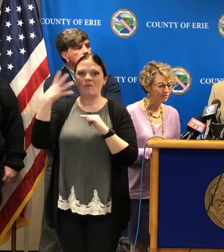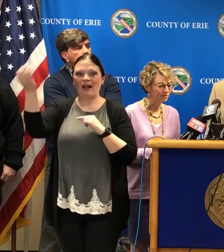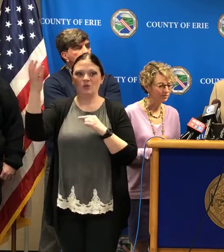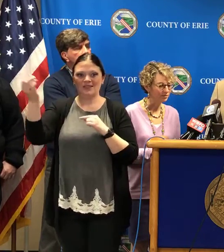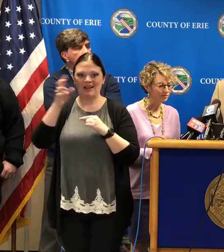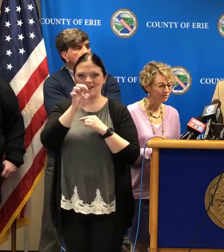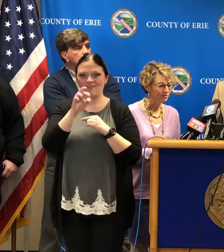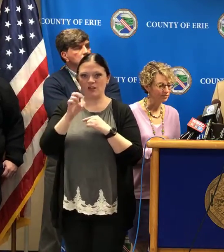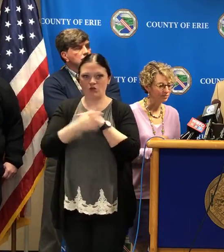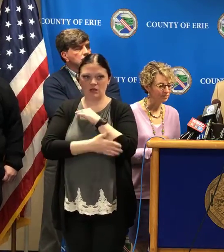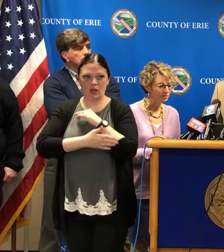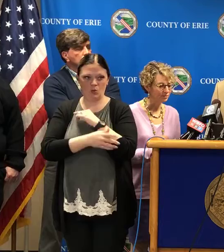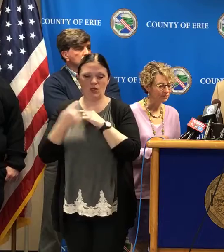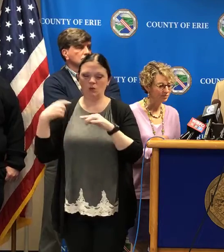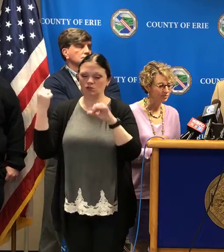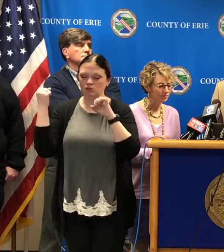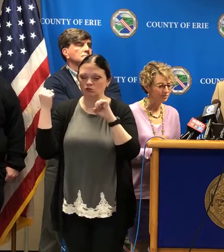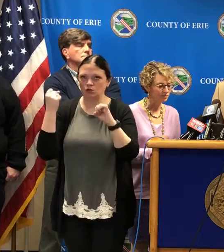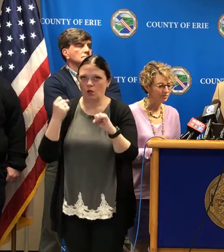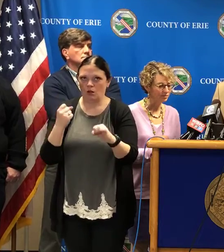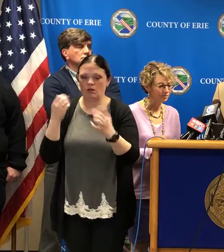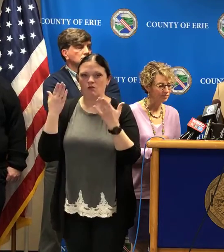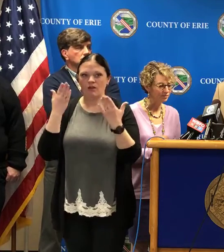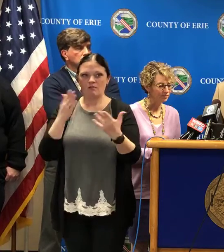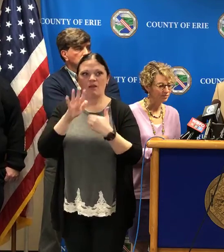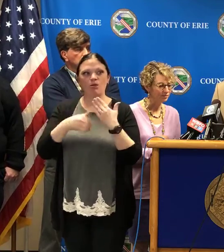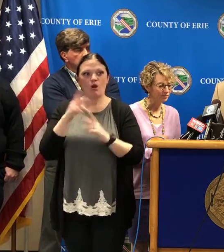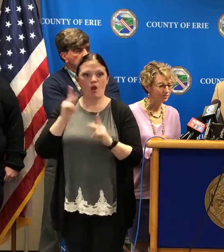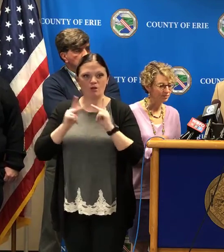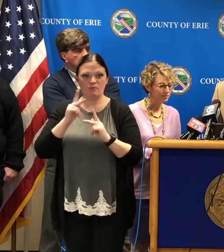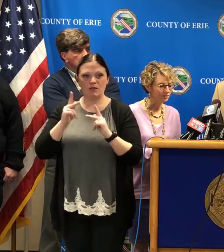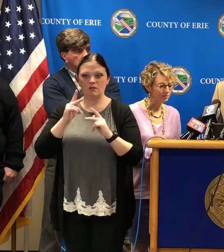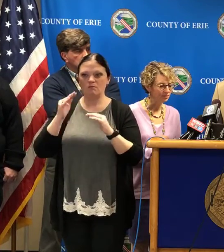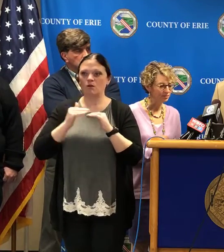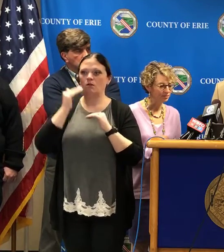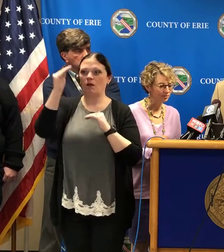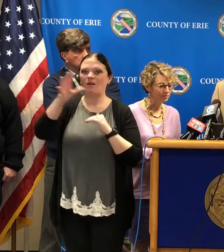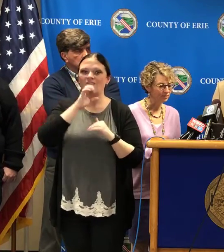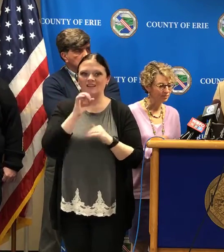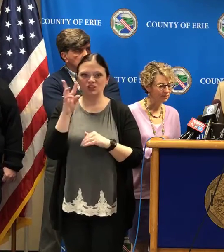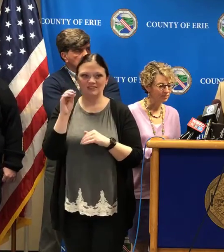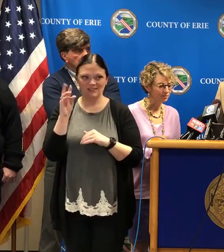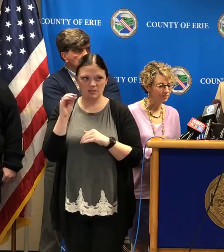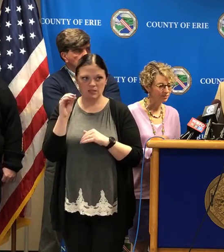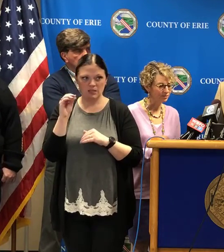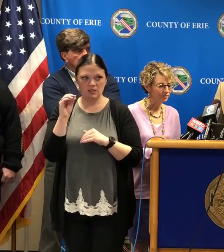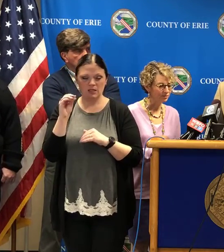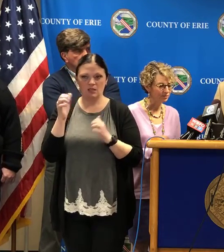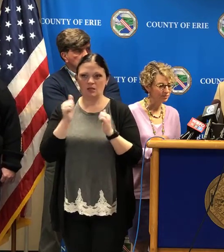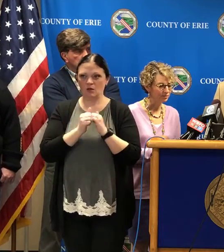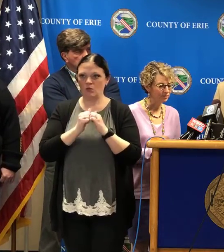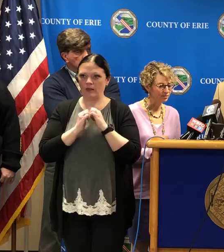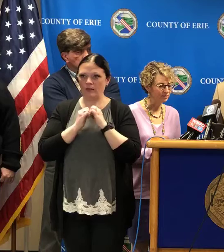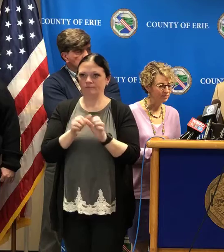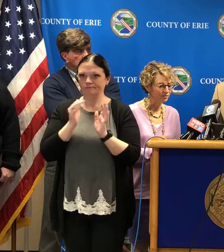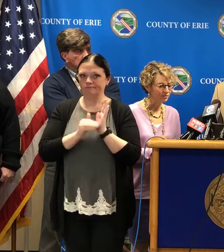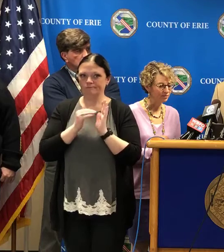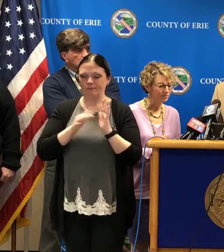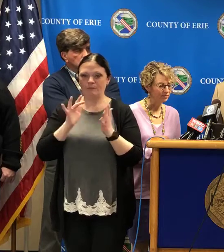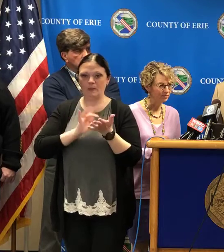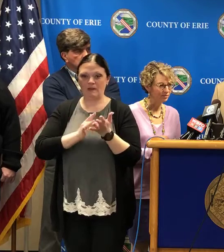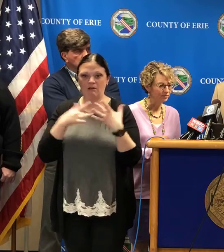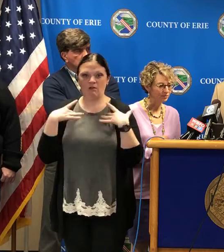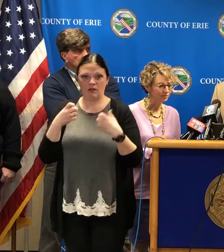County. And we strongly recommend that all people over the age of 60 and those with chronic medical conditions do